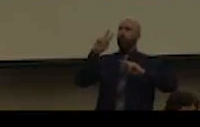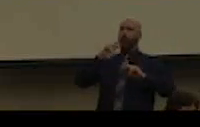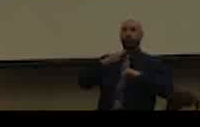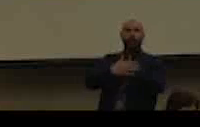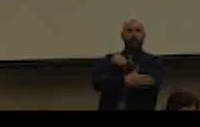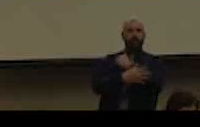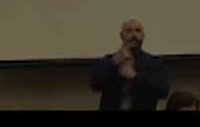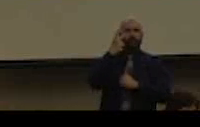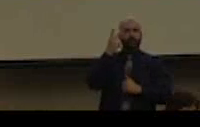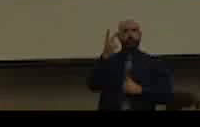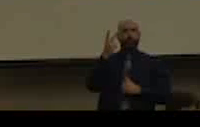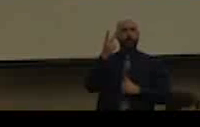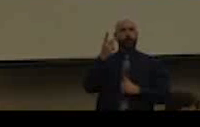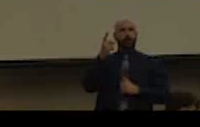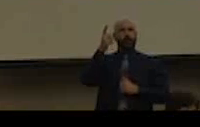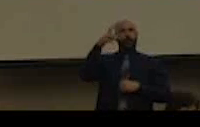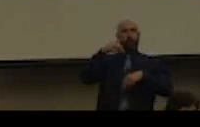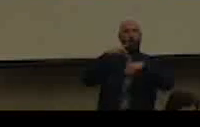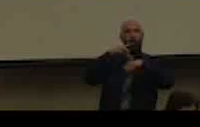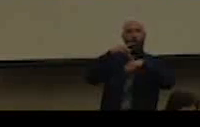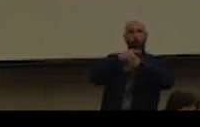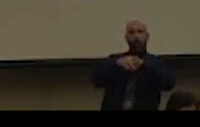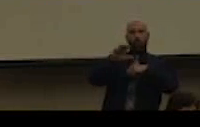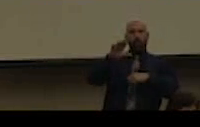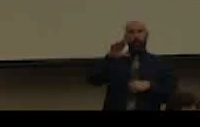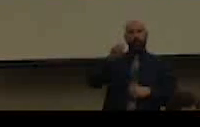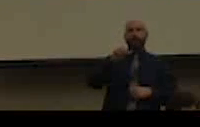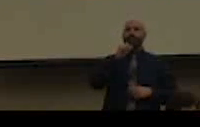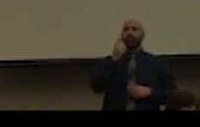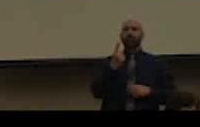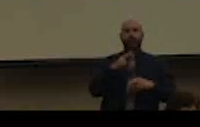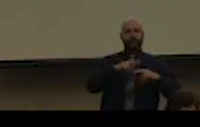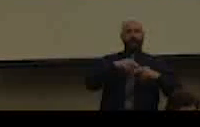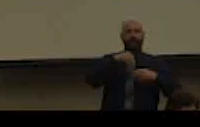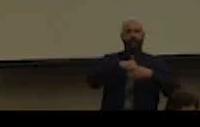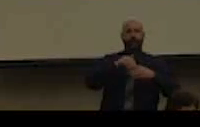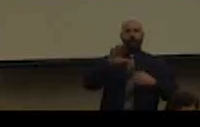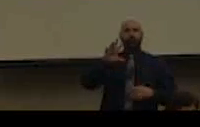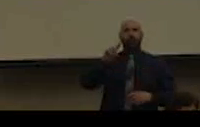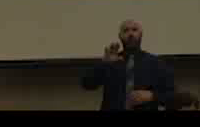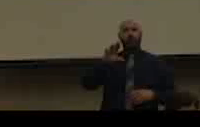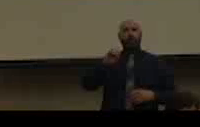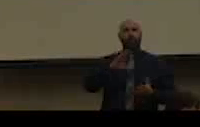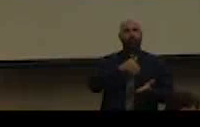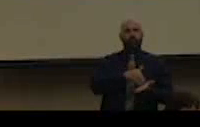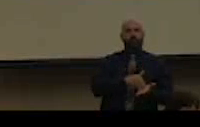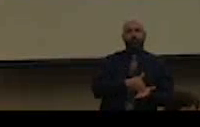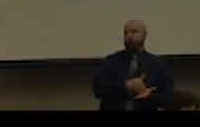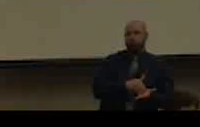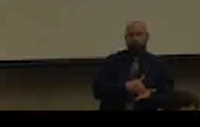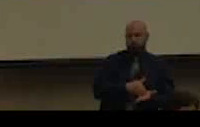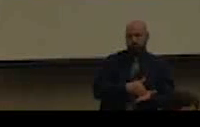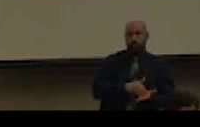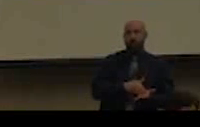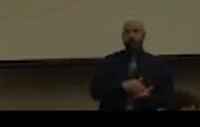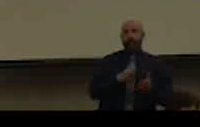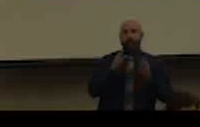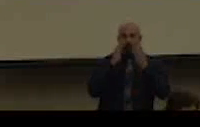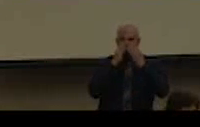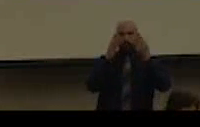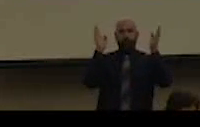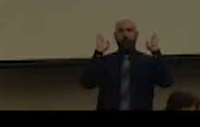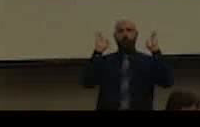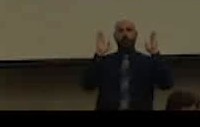things around early care, it's not just seats in a child care center. It's looking broader at the